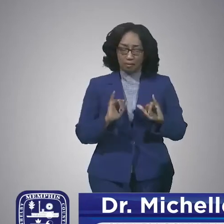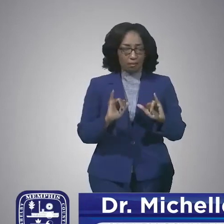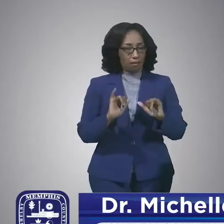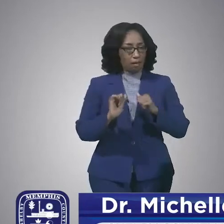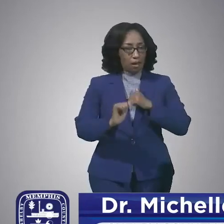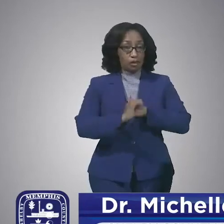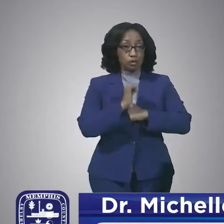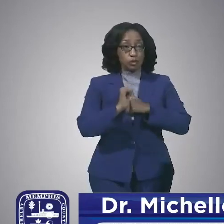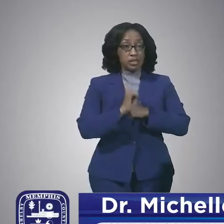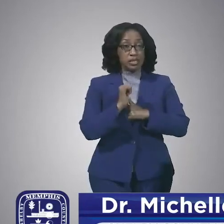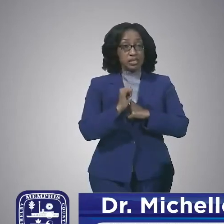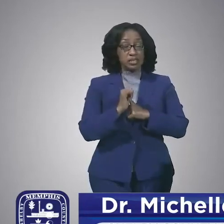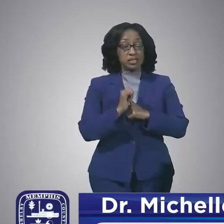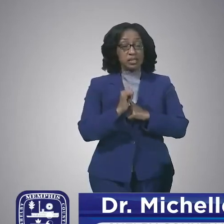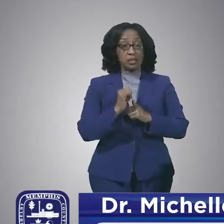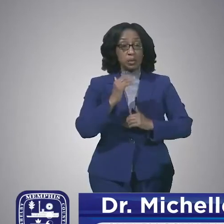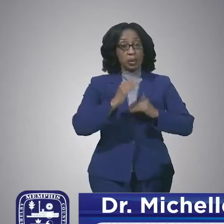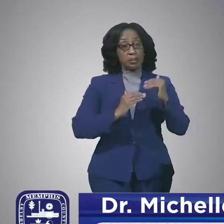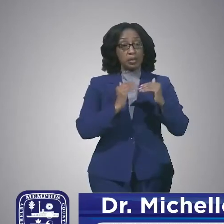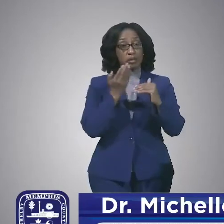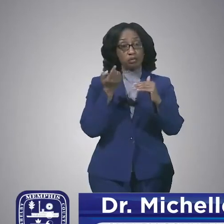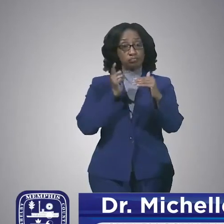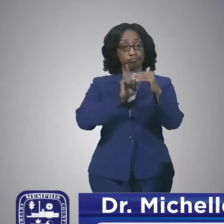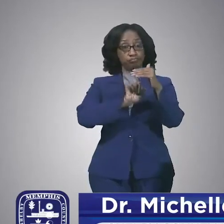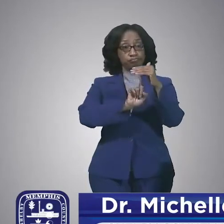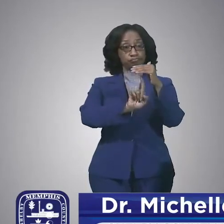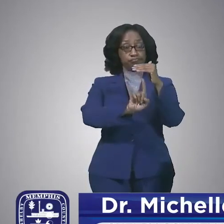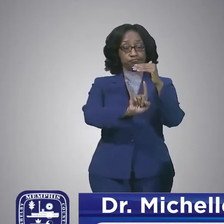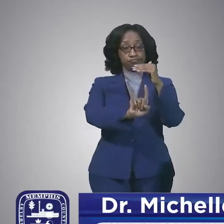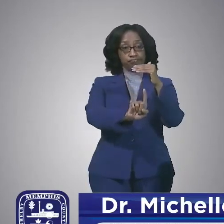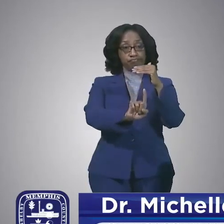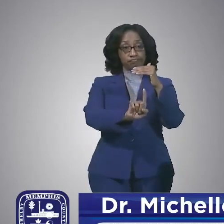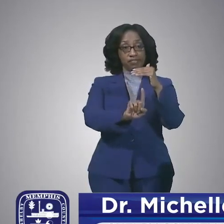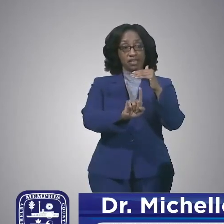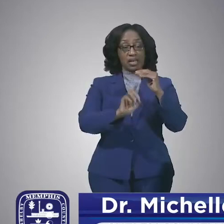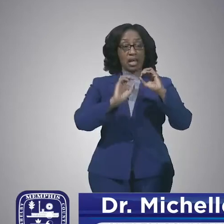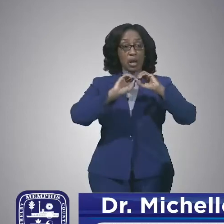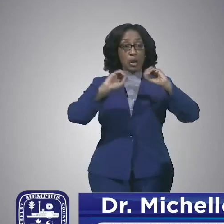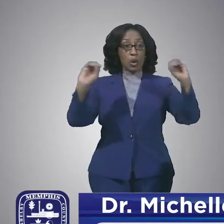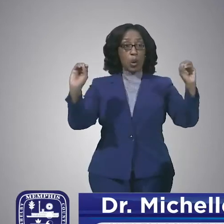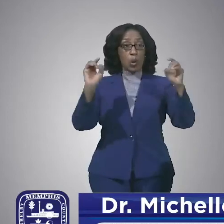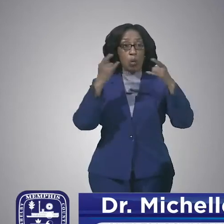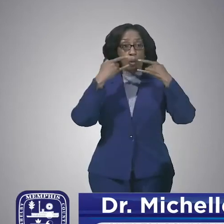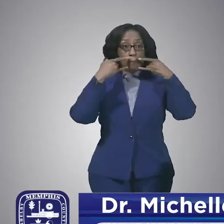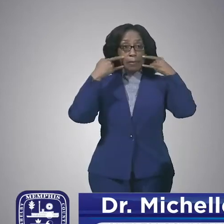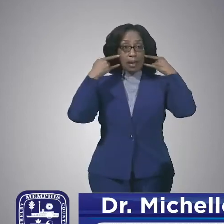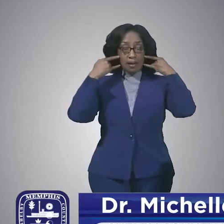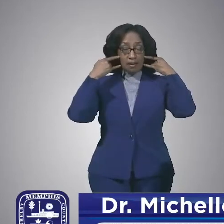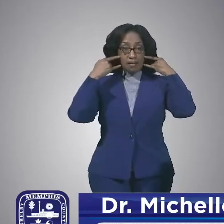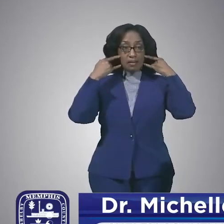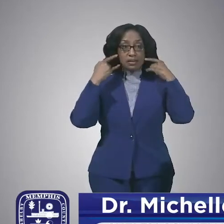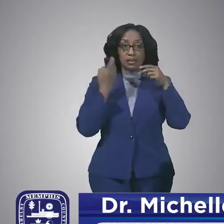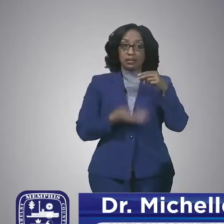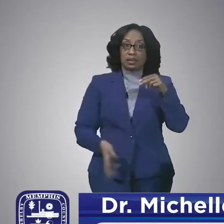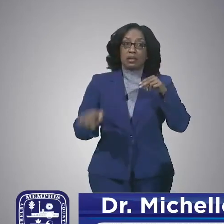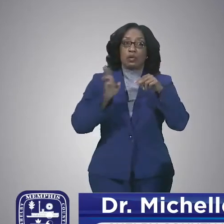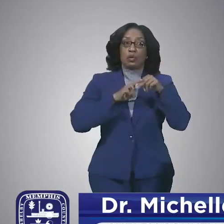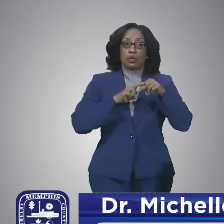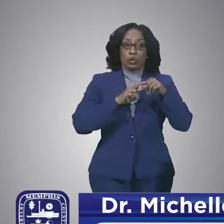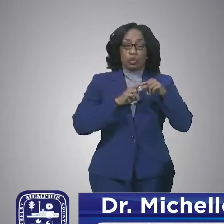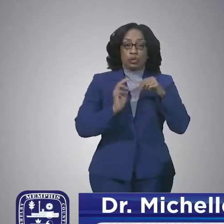risk when you walk into an indoor public space and you do not have a mask on. You are still at increased